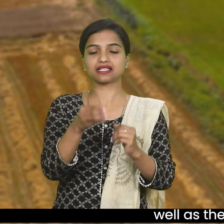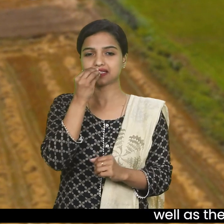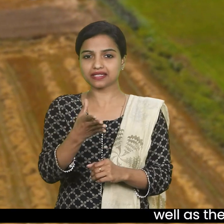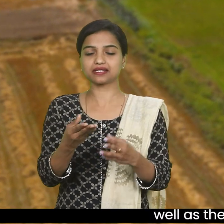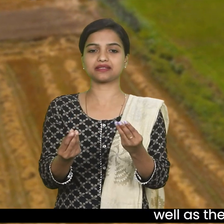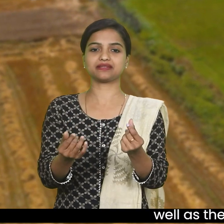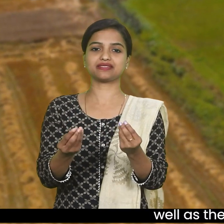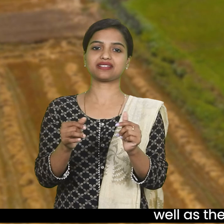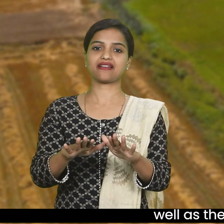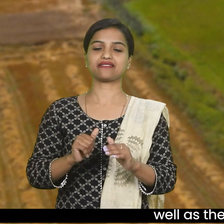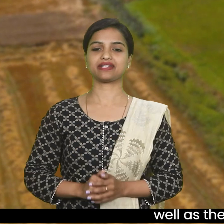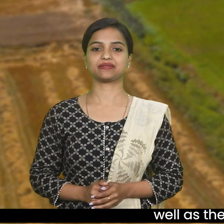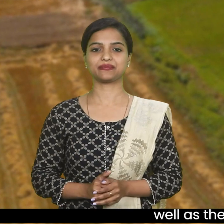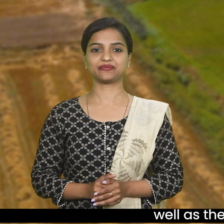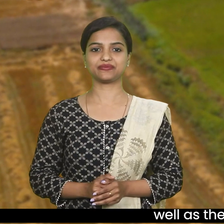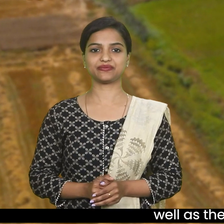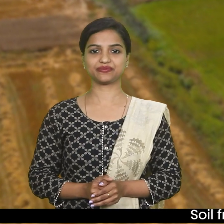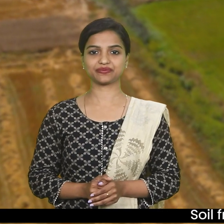soil.